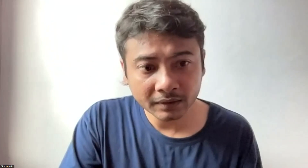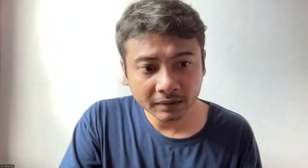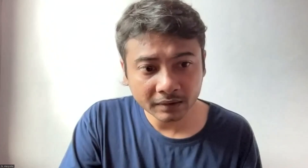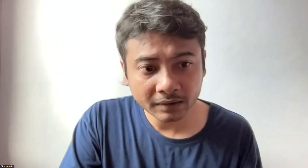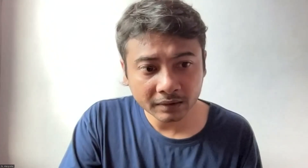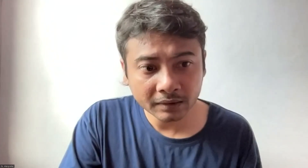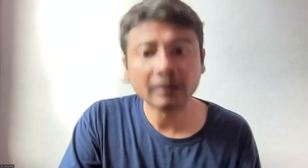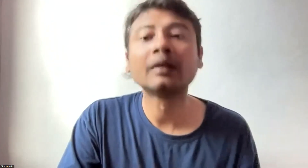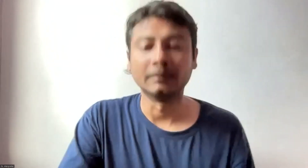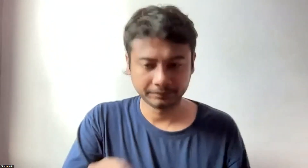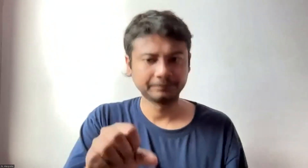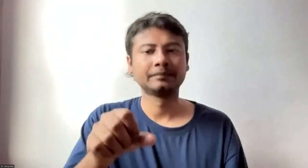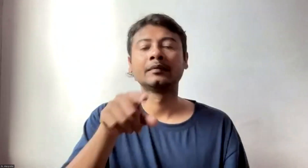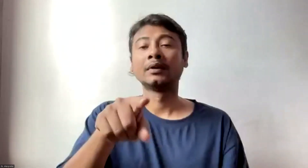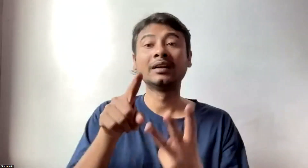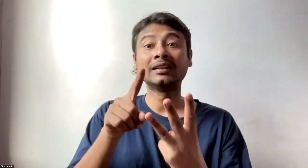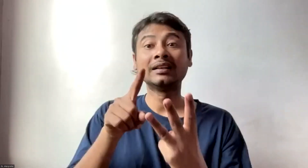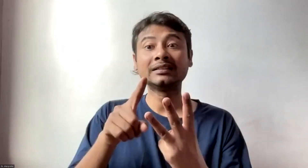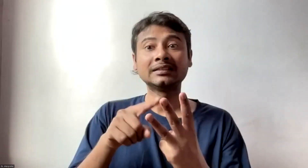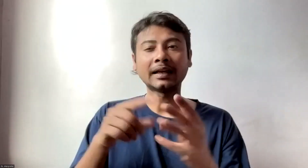human form. Yeah.